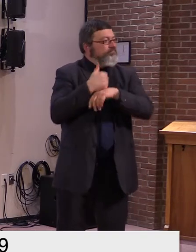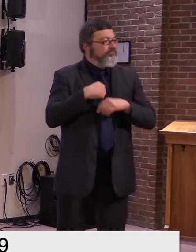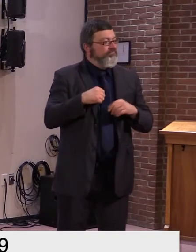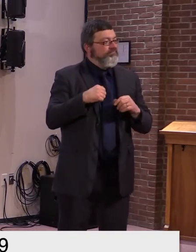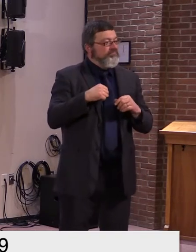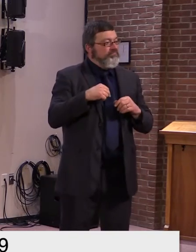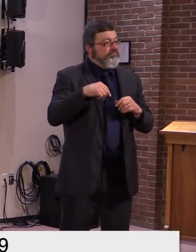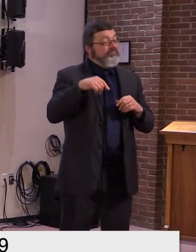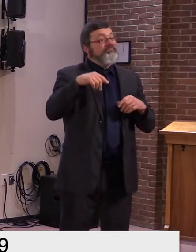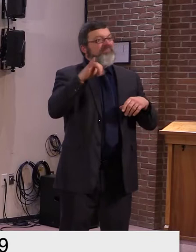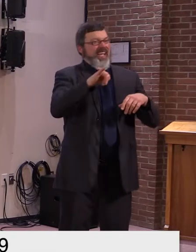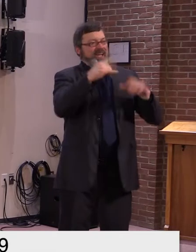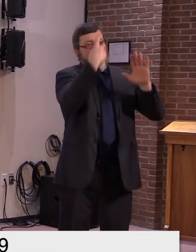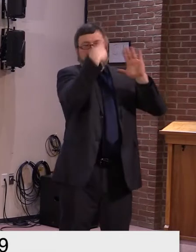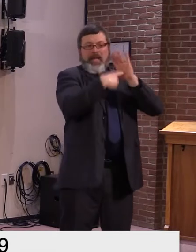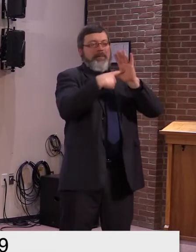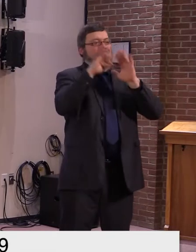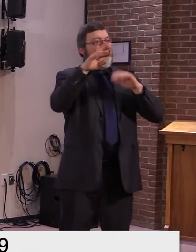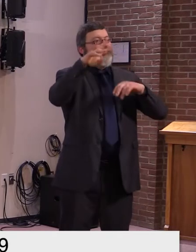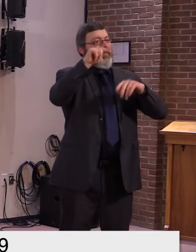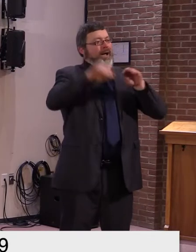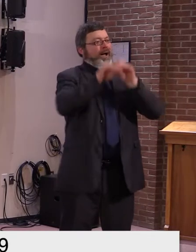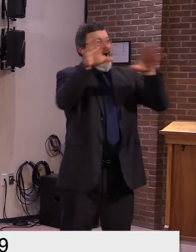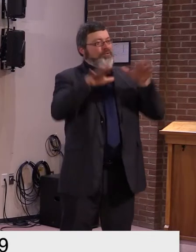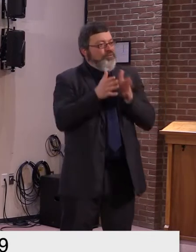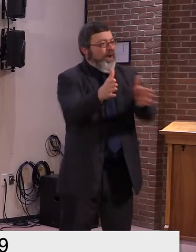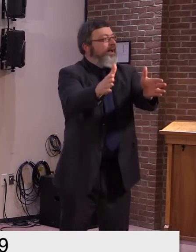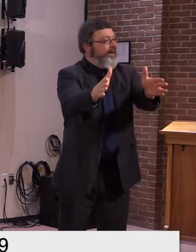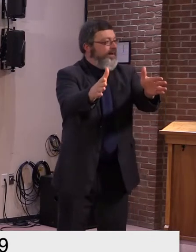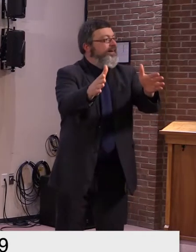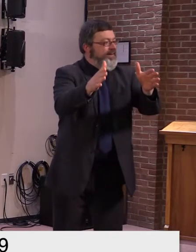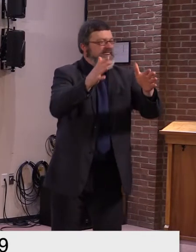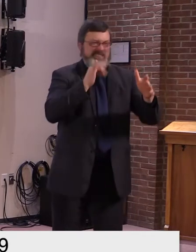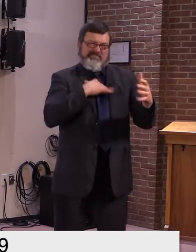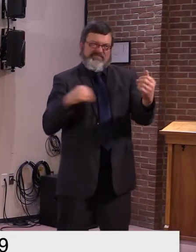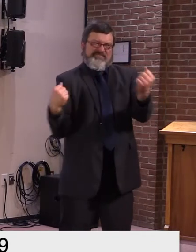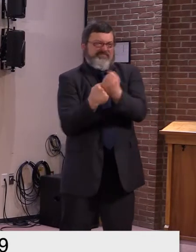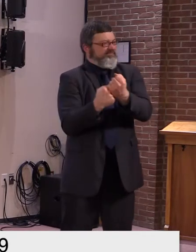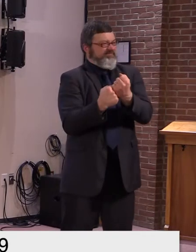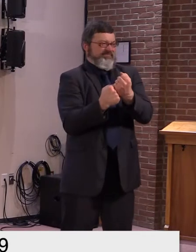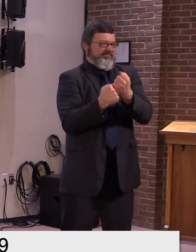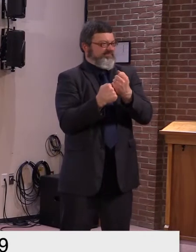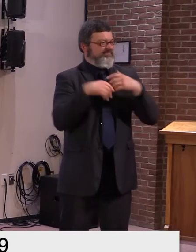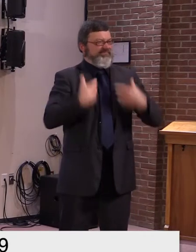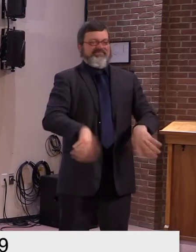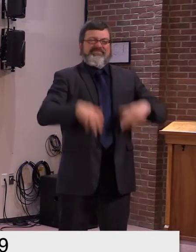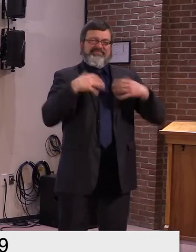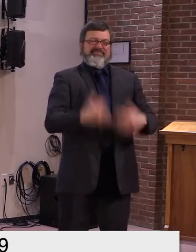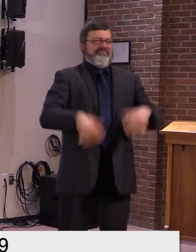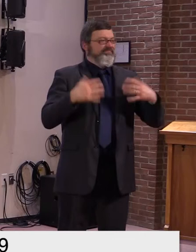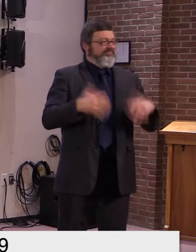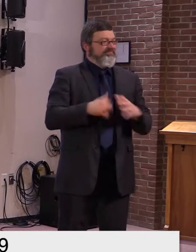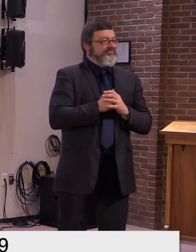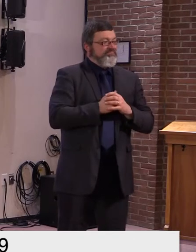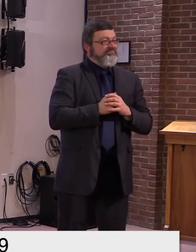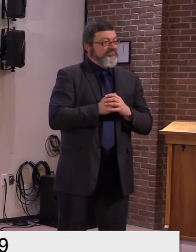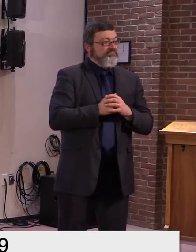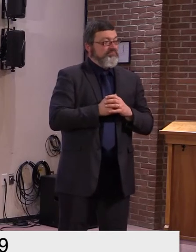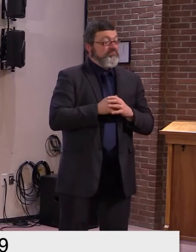supported her efforts. In a few moments, Commissioner Pichek will show you our latest data on